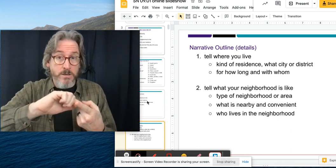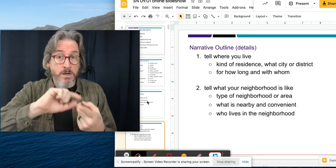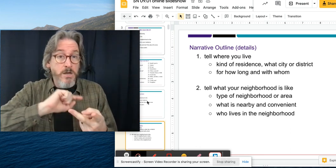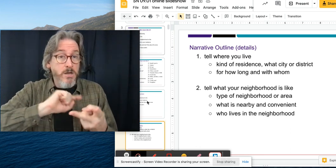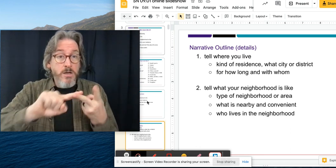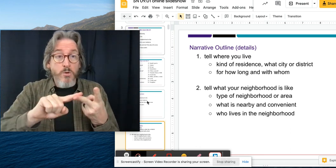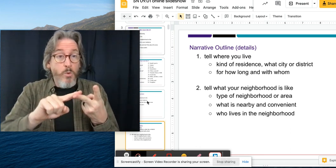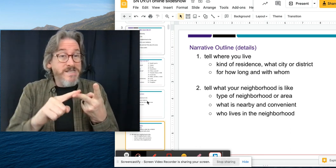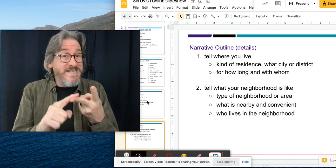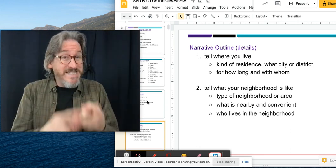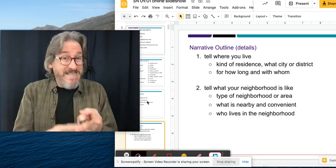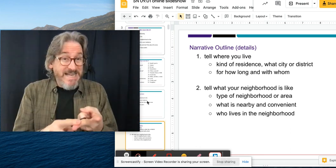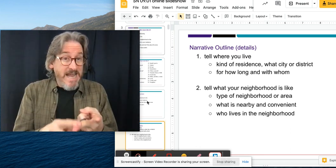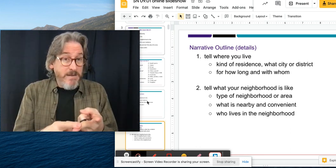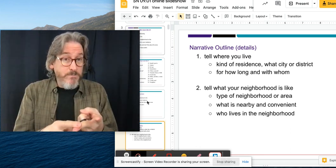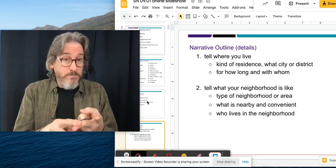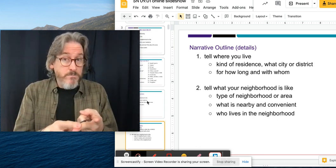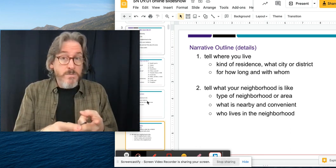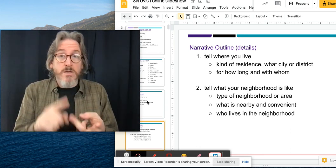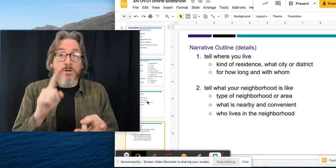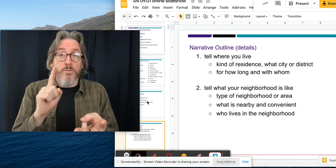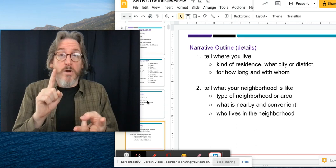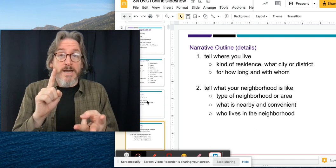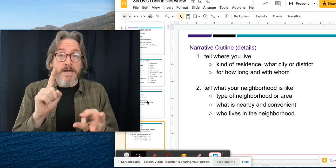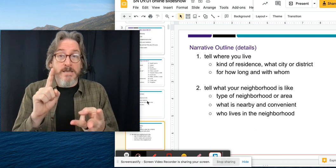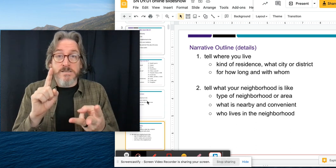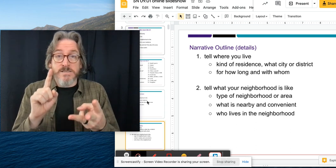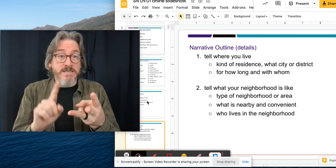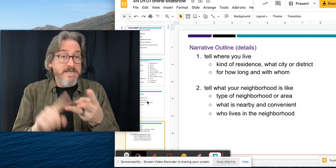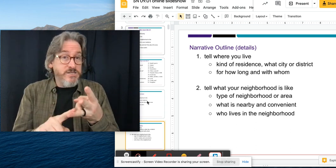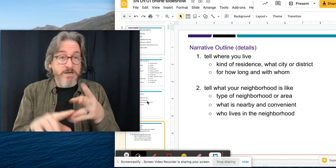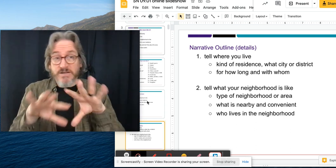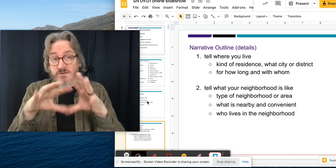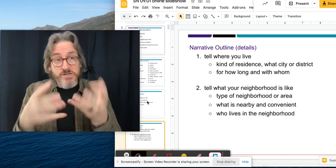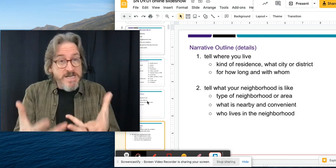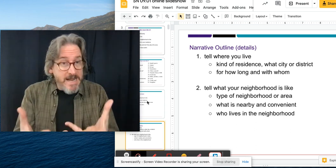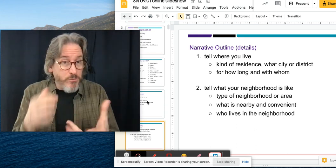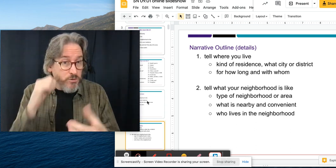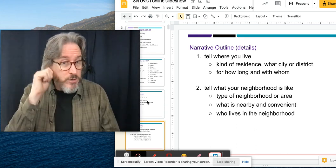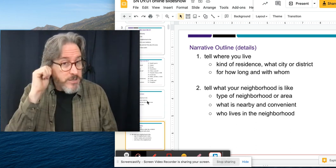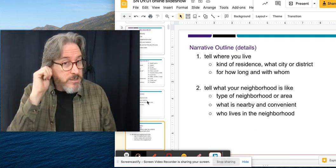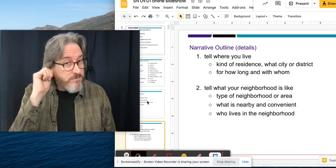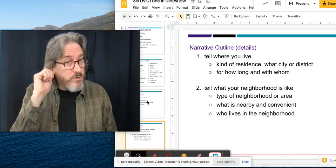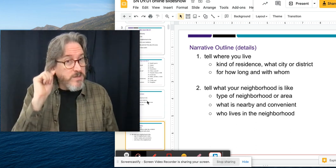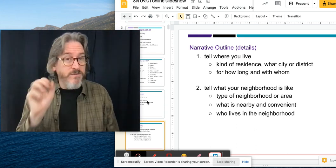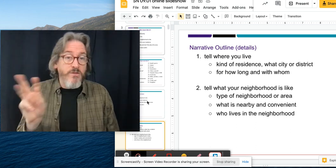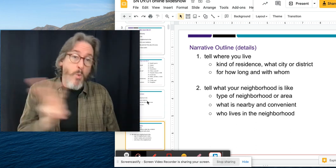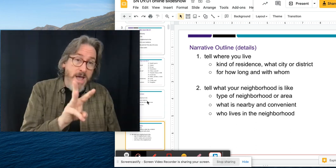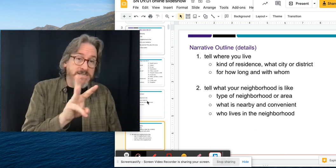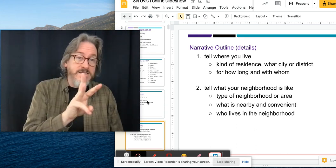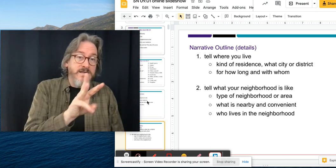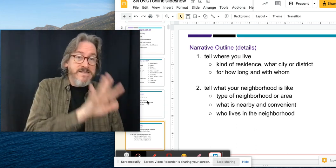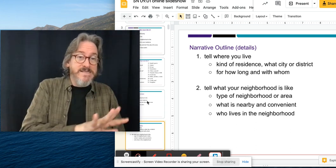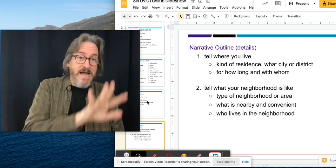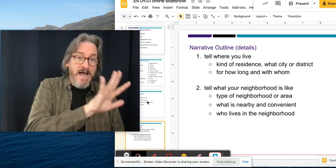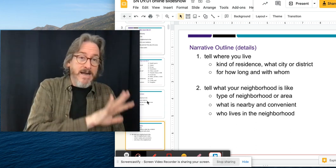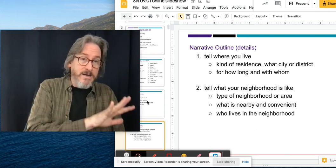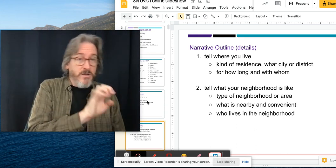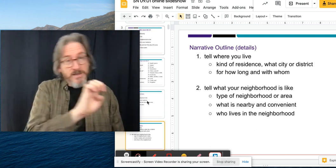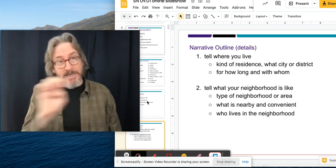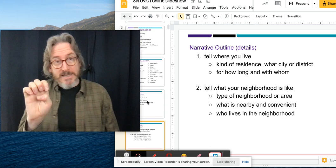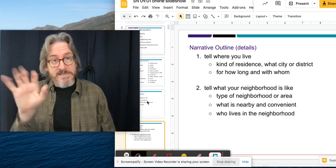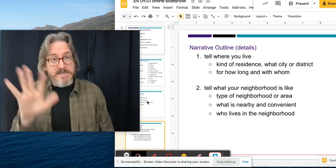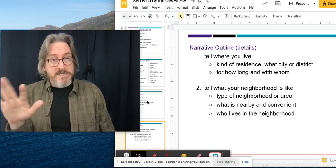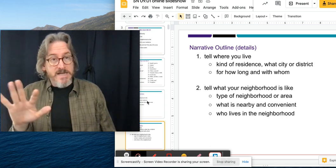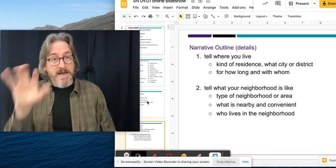in, what's the city name, what is the district if there's a neighborhood, if you live on the west